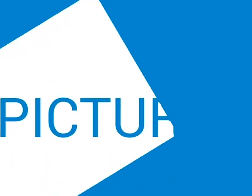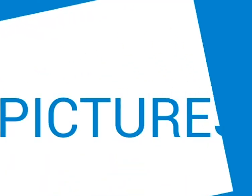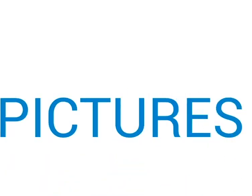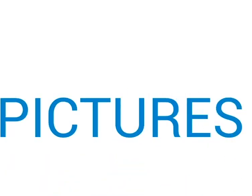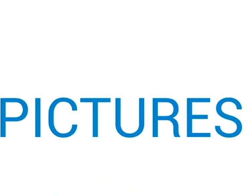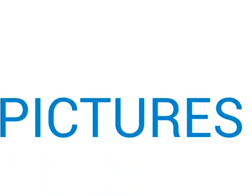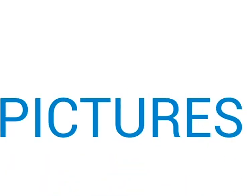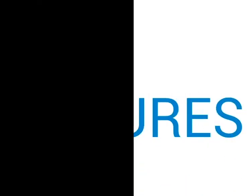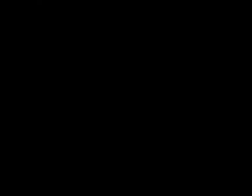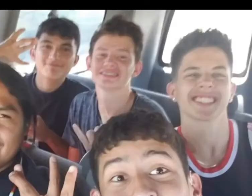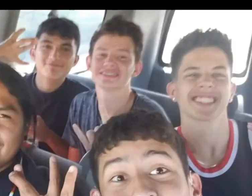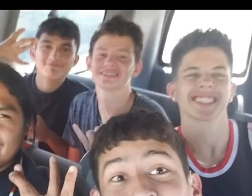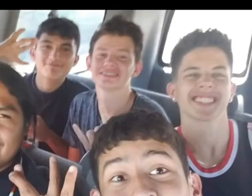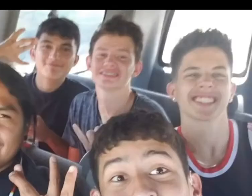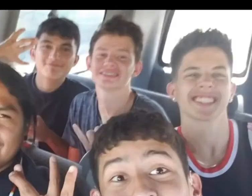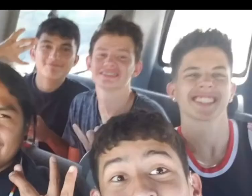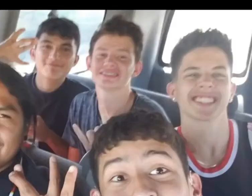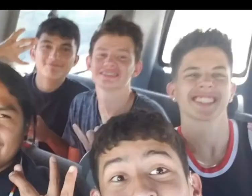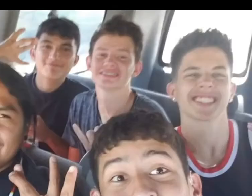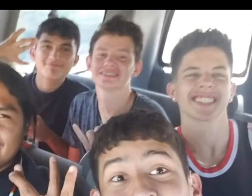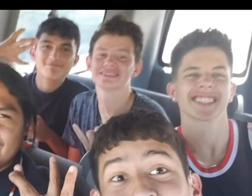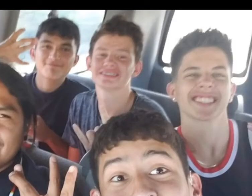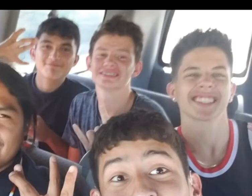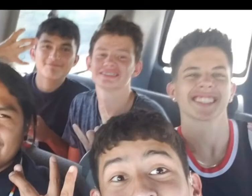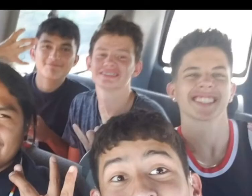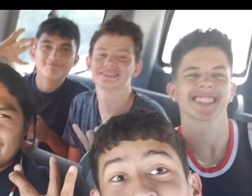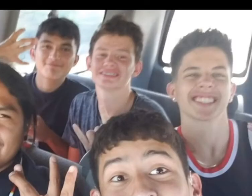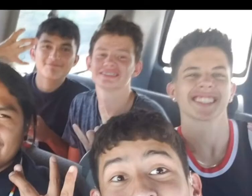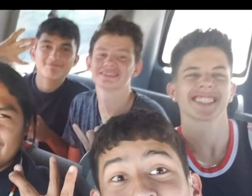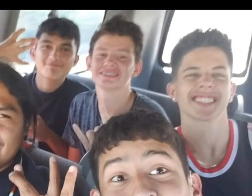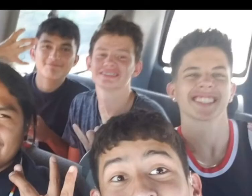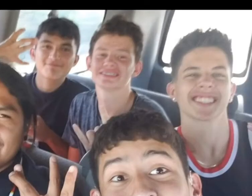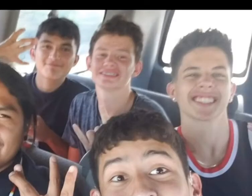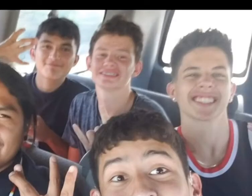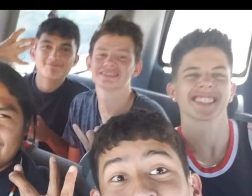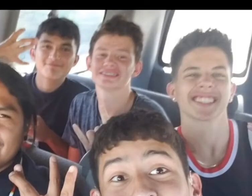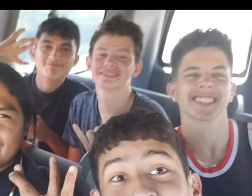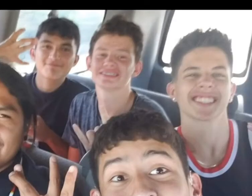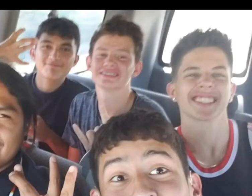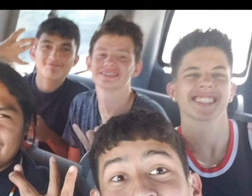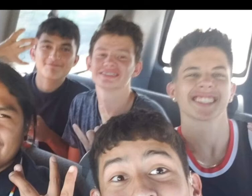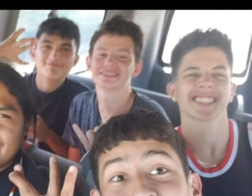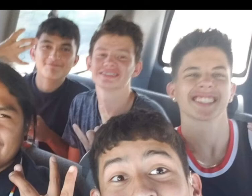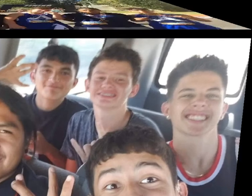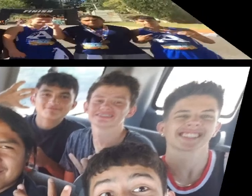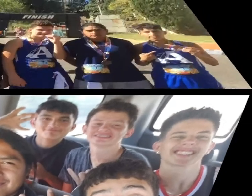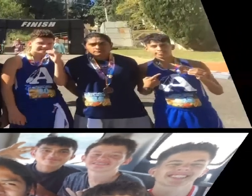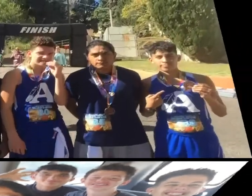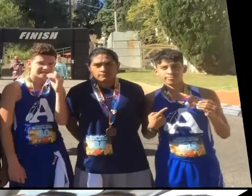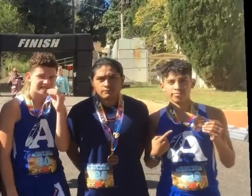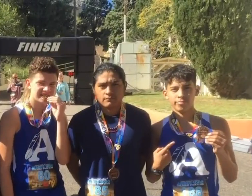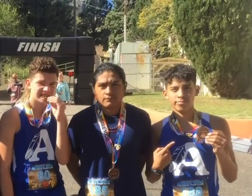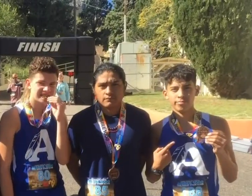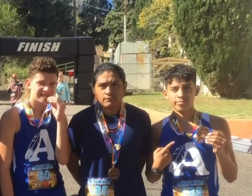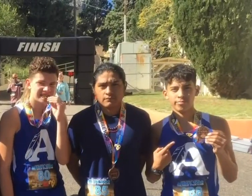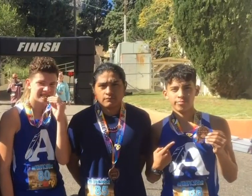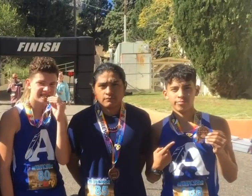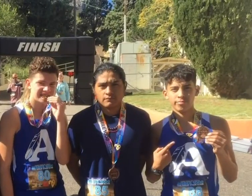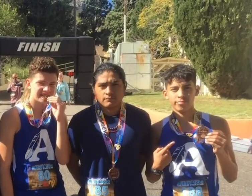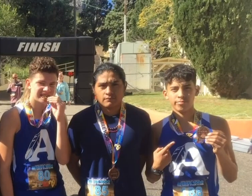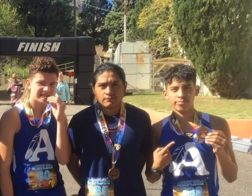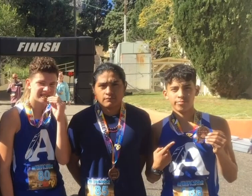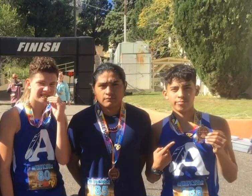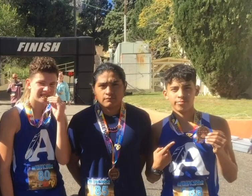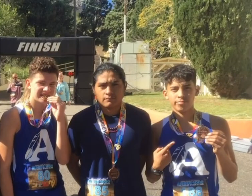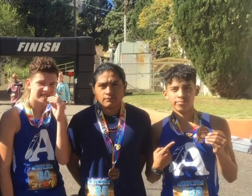The words "more pictures." 6 athletes smile at the camera as they ride in a vehicle. 5 athletes wear and